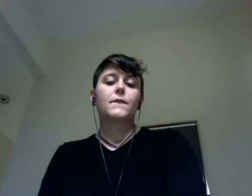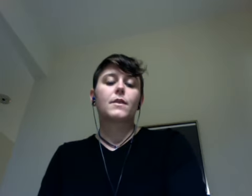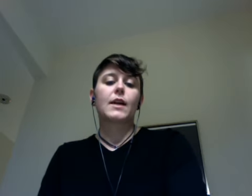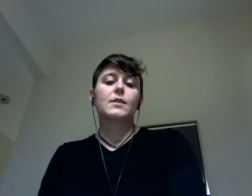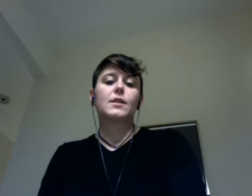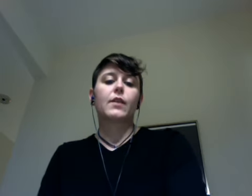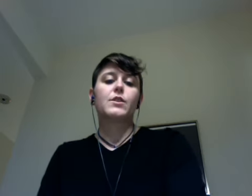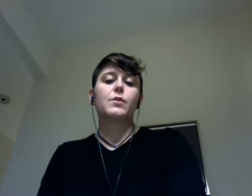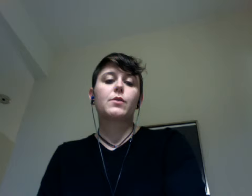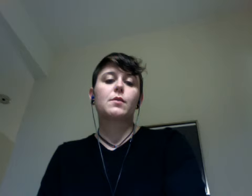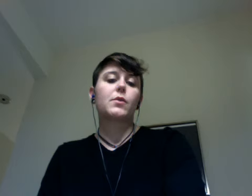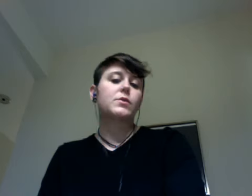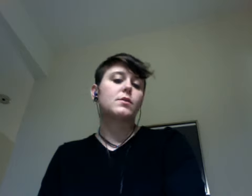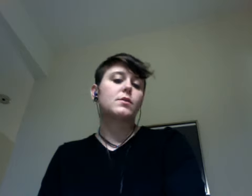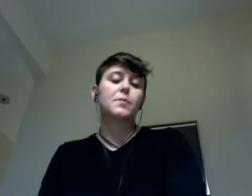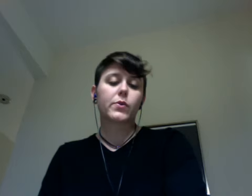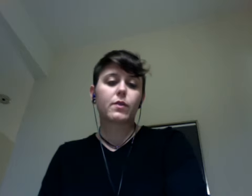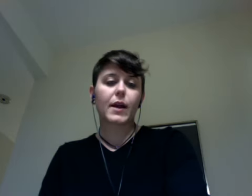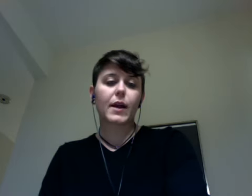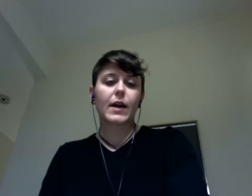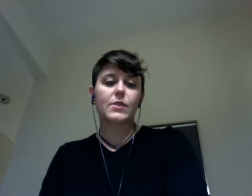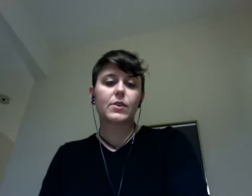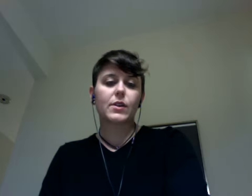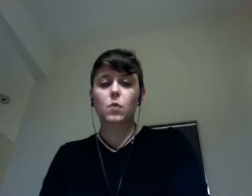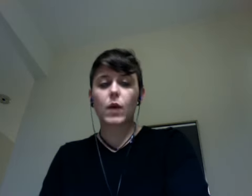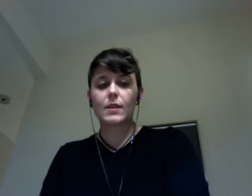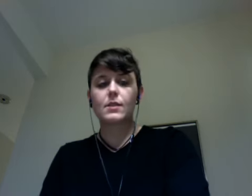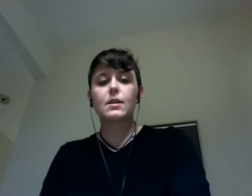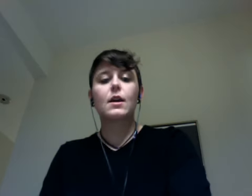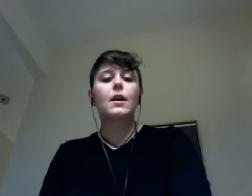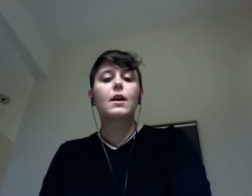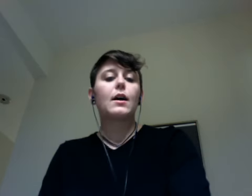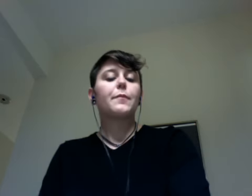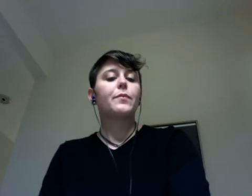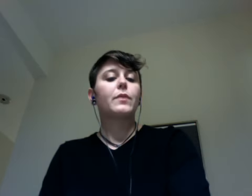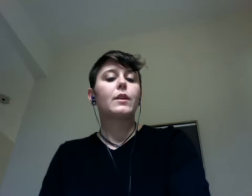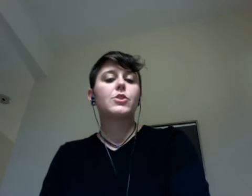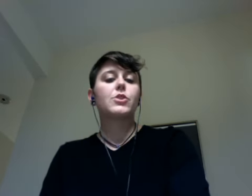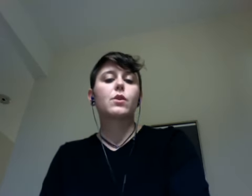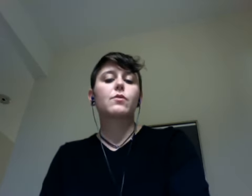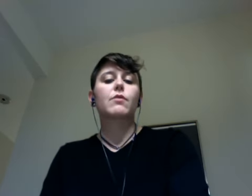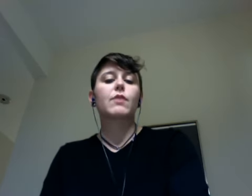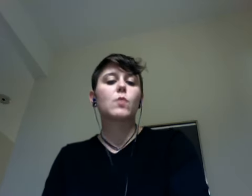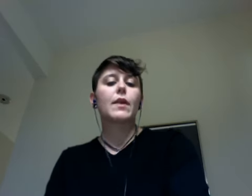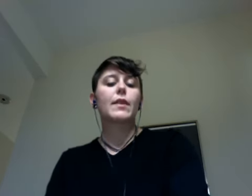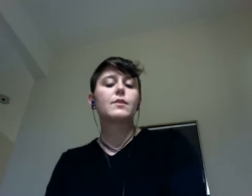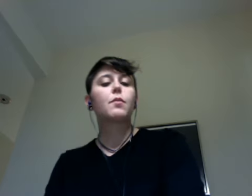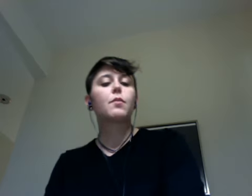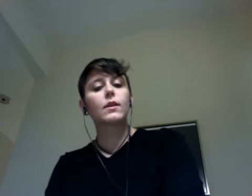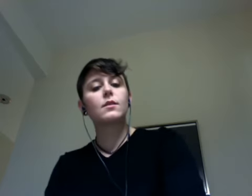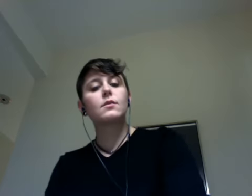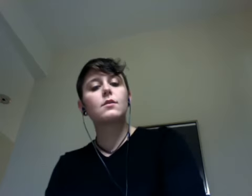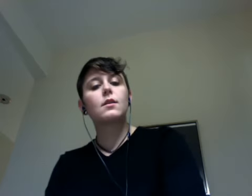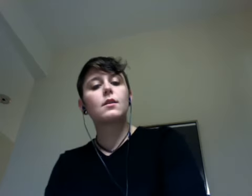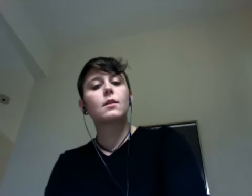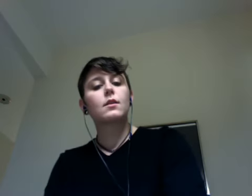The next thing you need to do is dispose of the biohazardous waste. And she sort of clarifies why that's important.